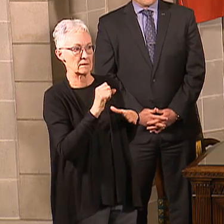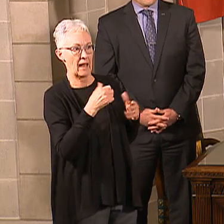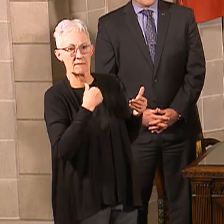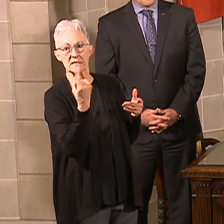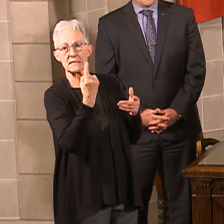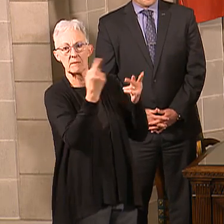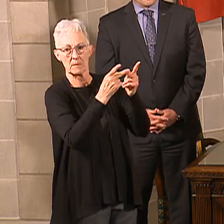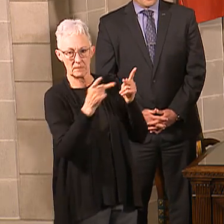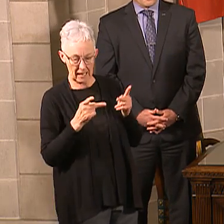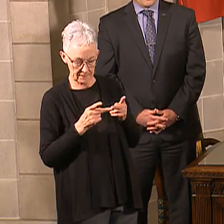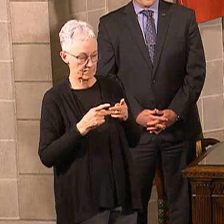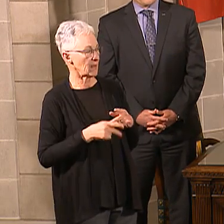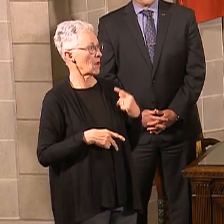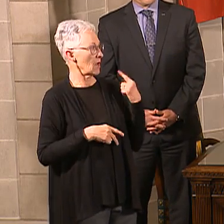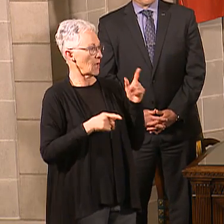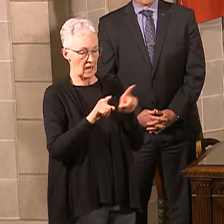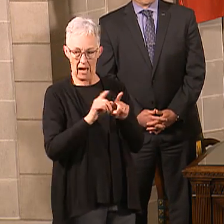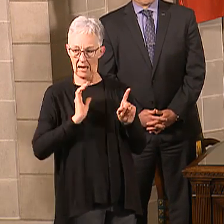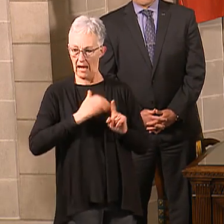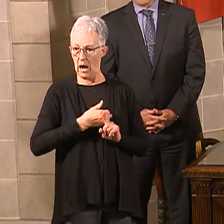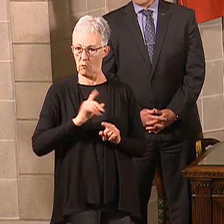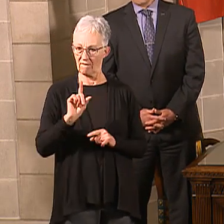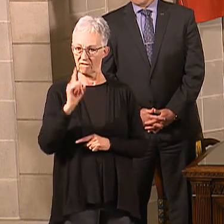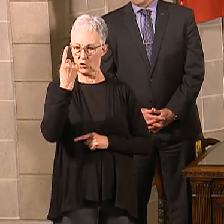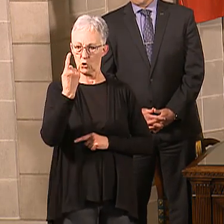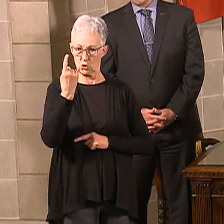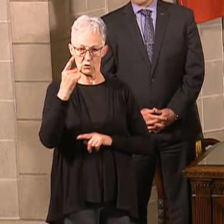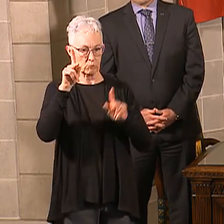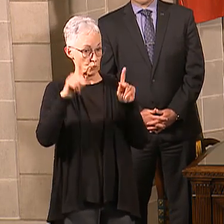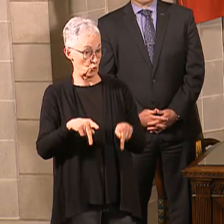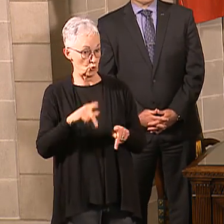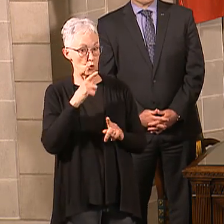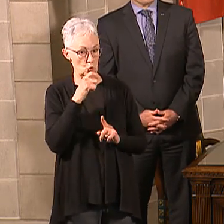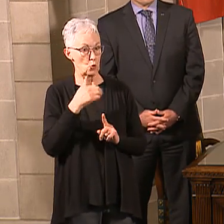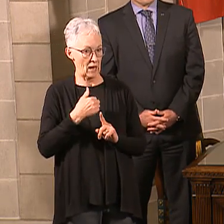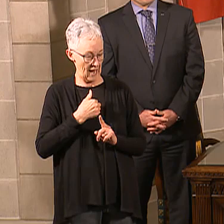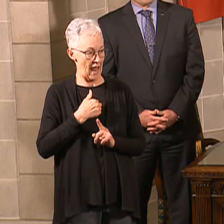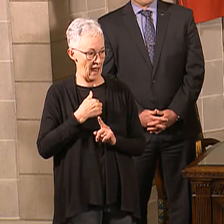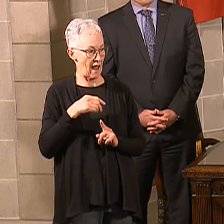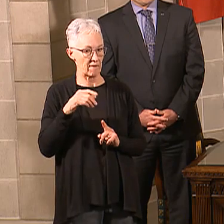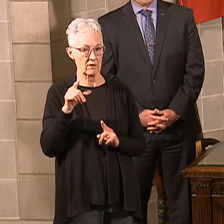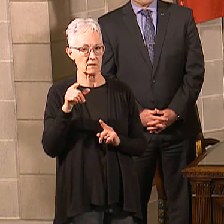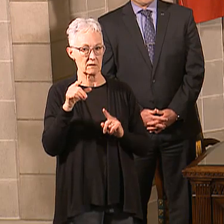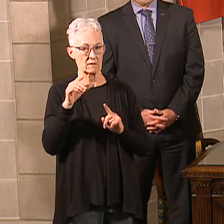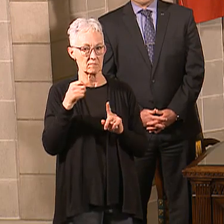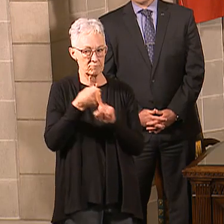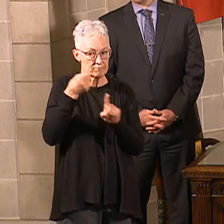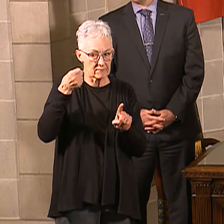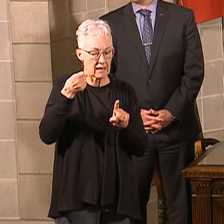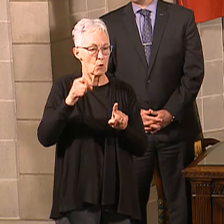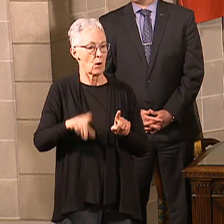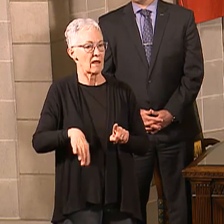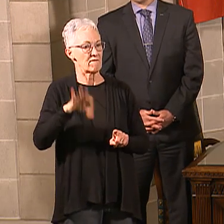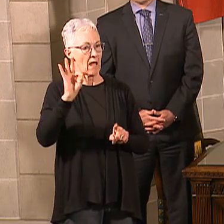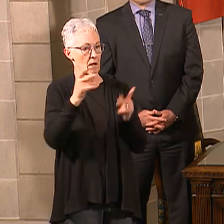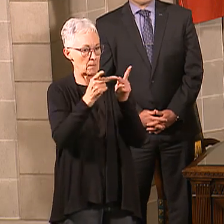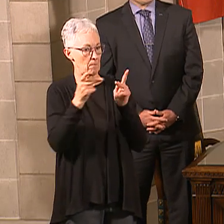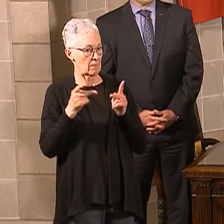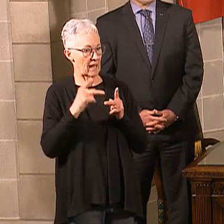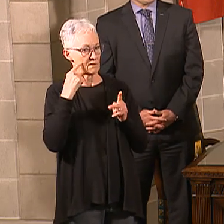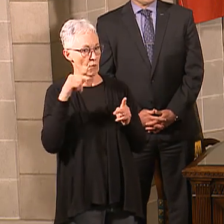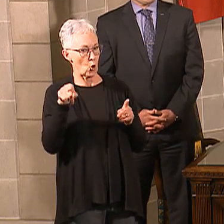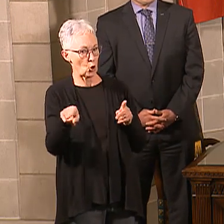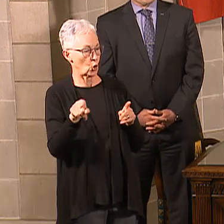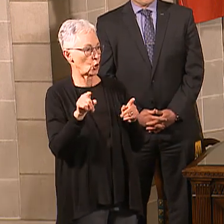had elderly parents at home. The healthcare worker couldn't go home, so we found her a place to quarantine so that she wouldn't expose her parents.